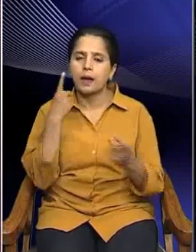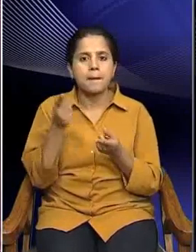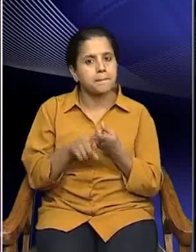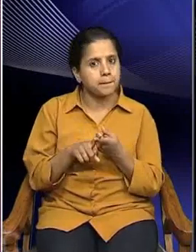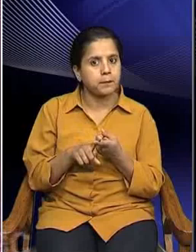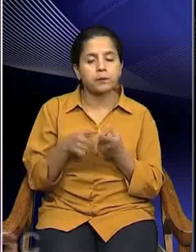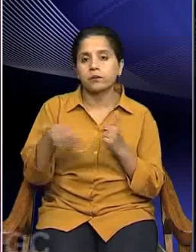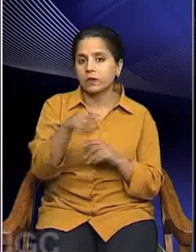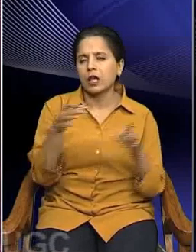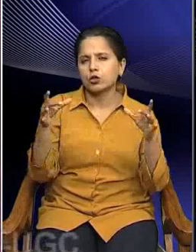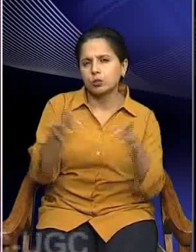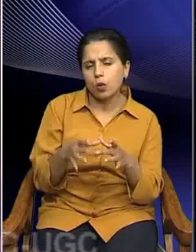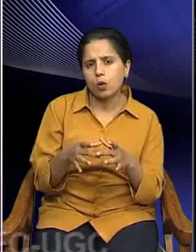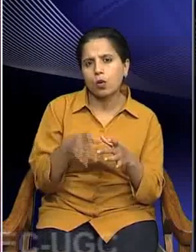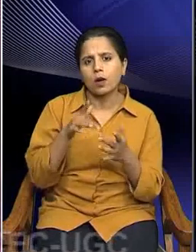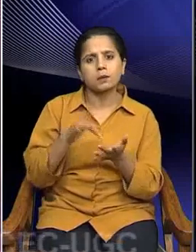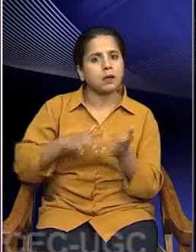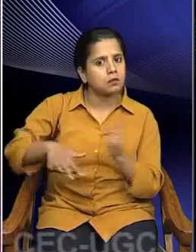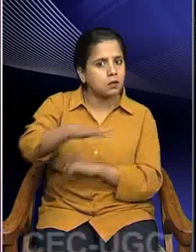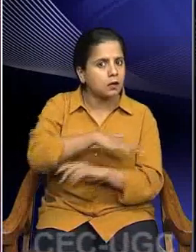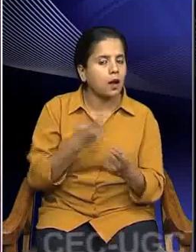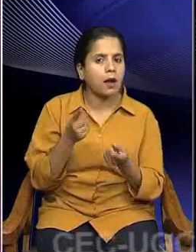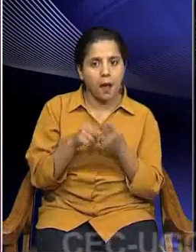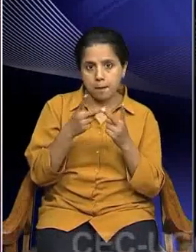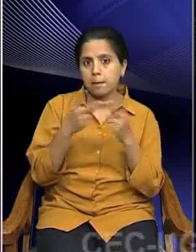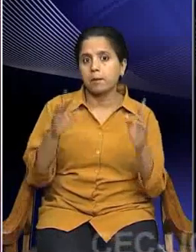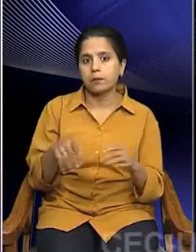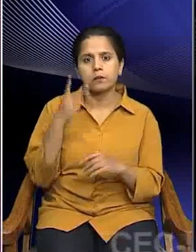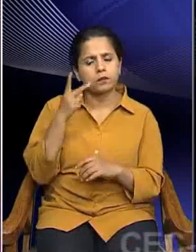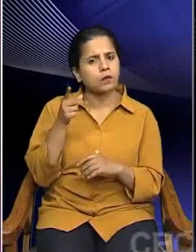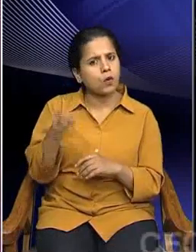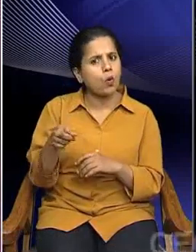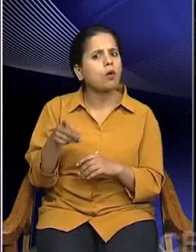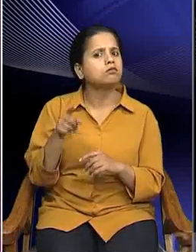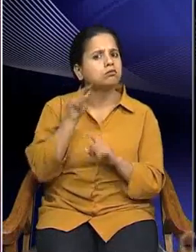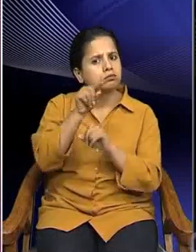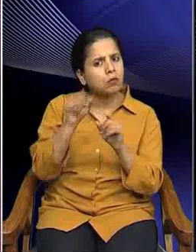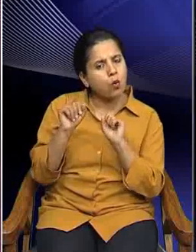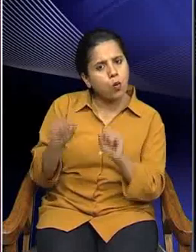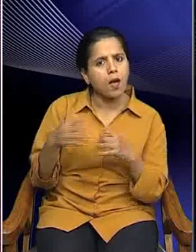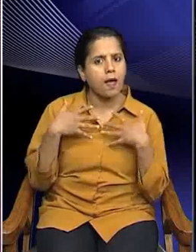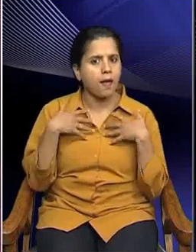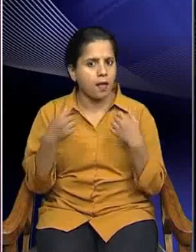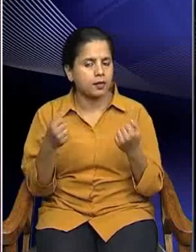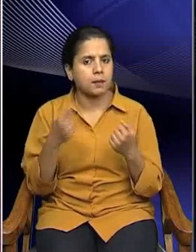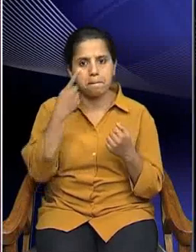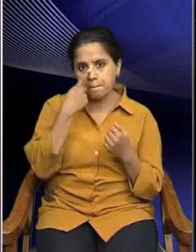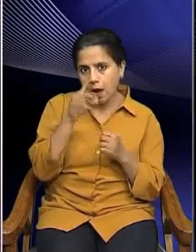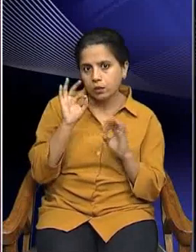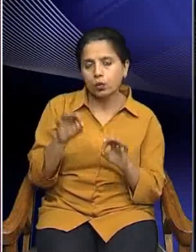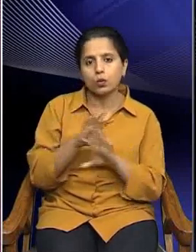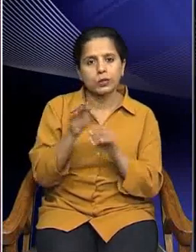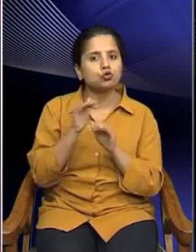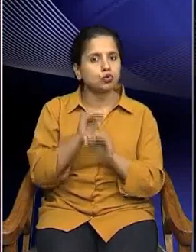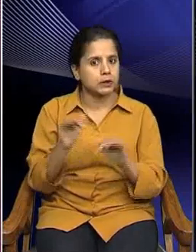There will be smaller spacing between births. So the net effect on the health and well-being of both mother and